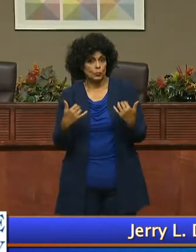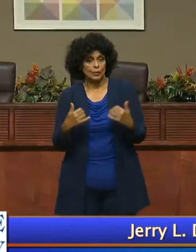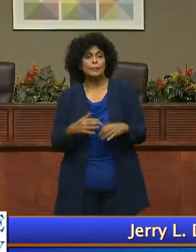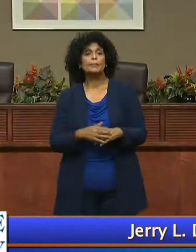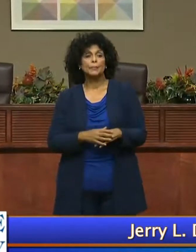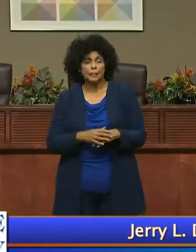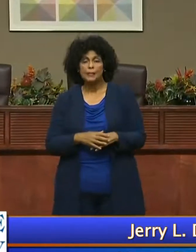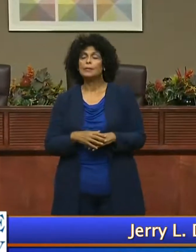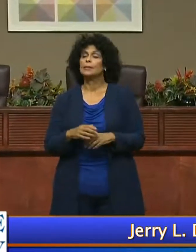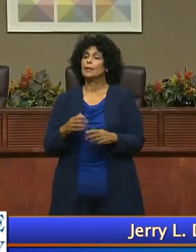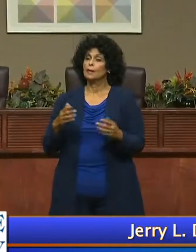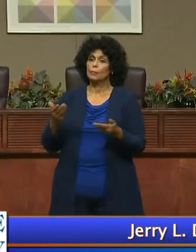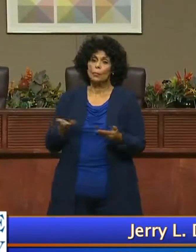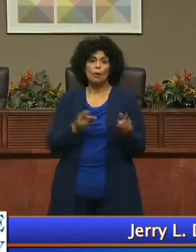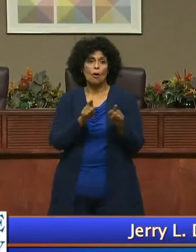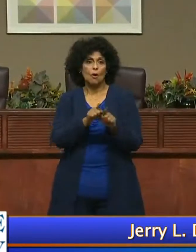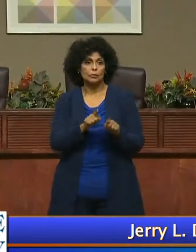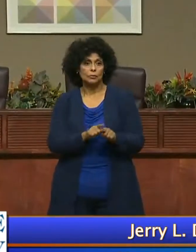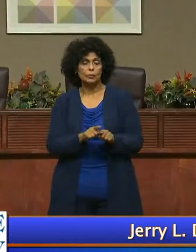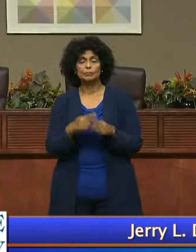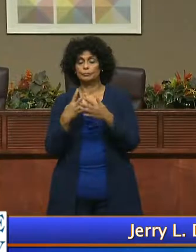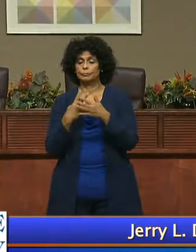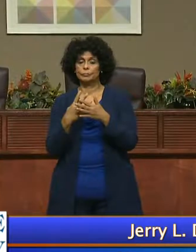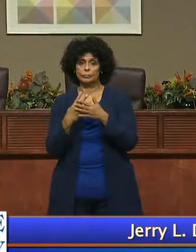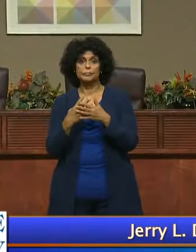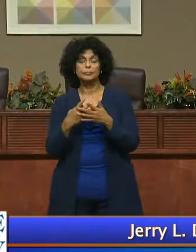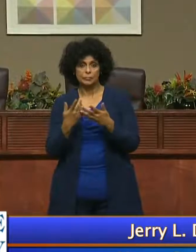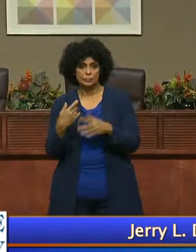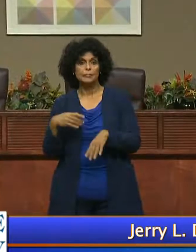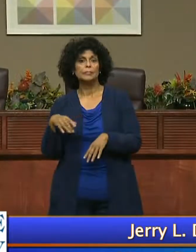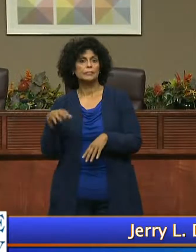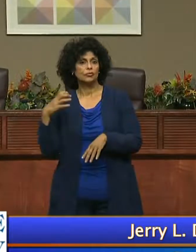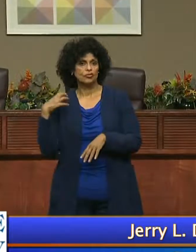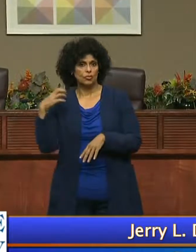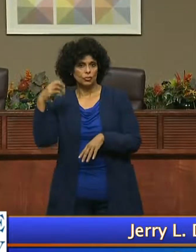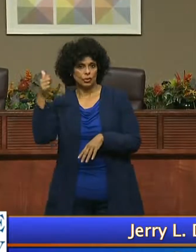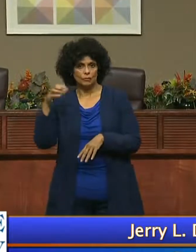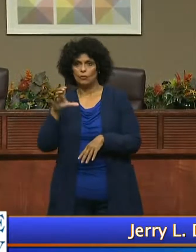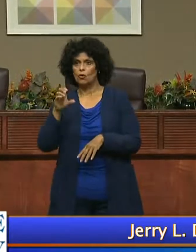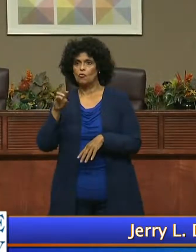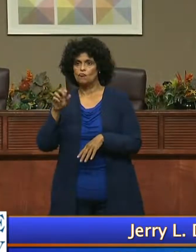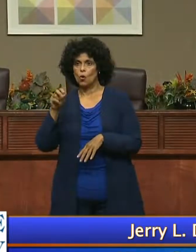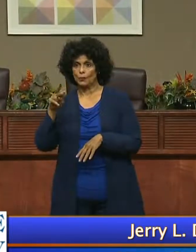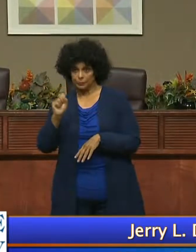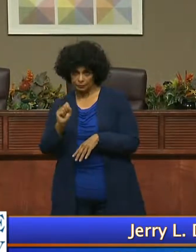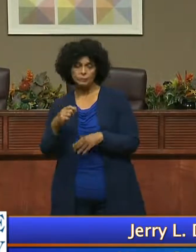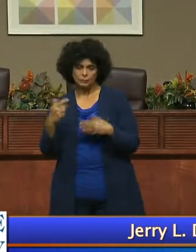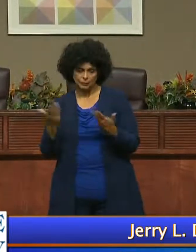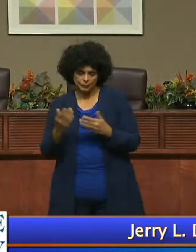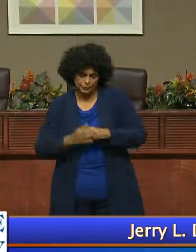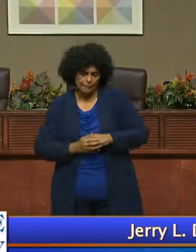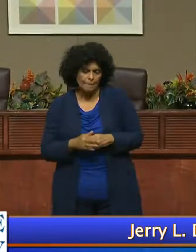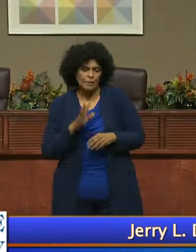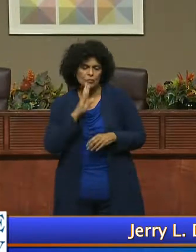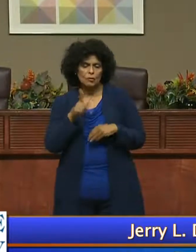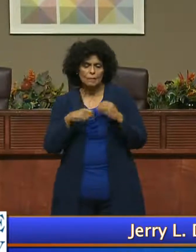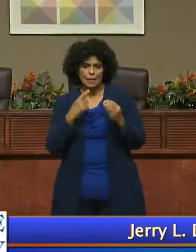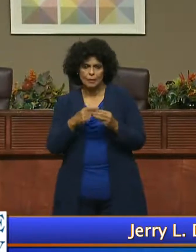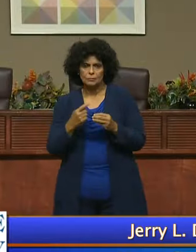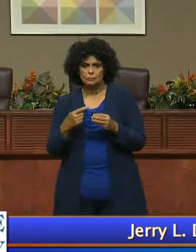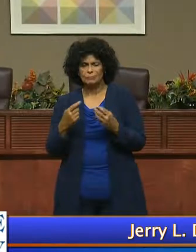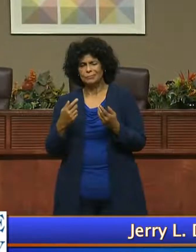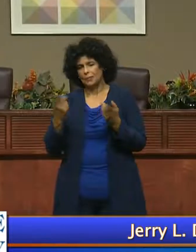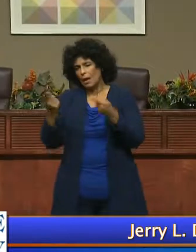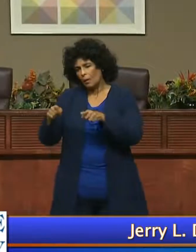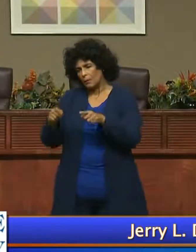Chief, Chief Quinones, here. I'm going to talk about some of the numbers within our jail later